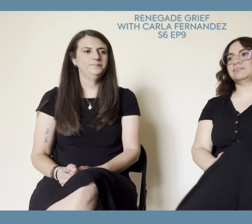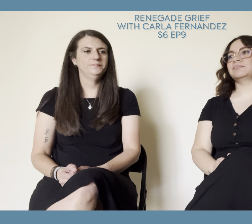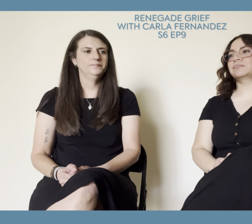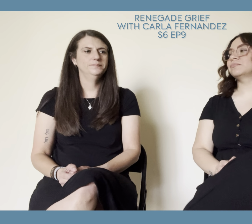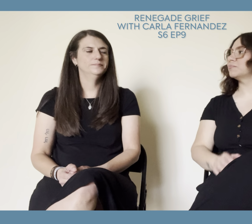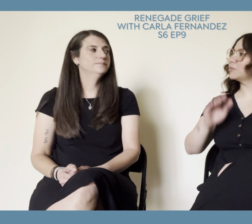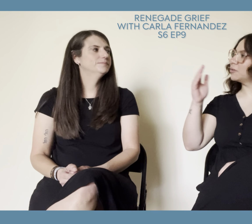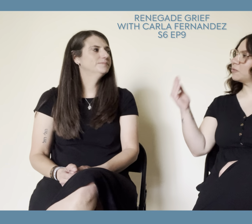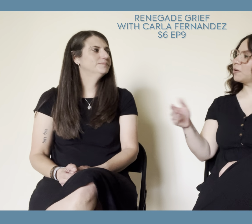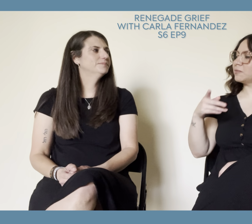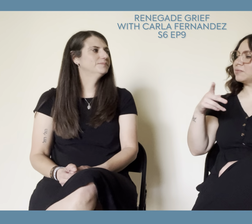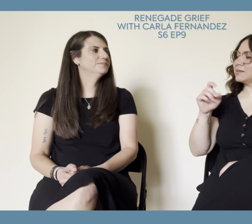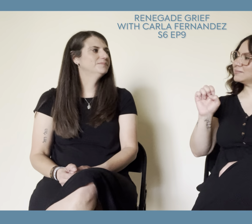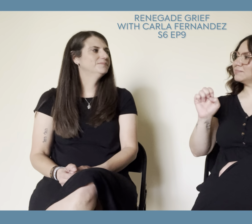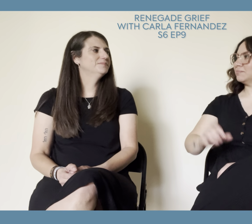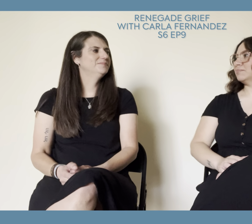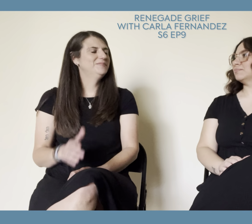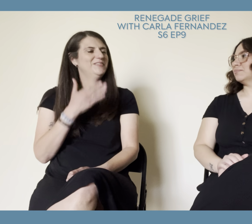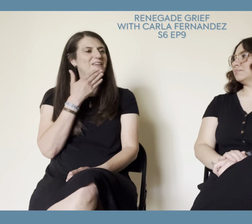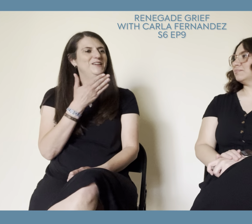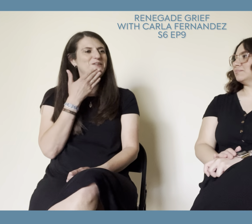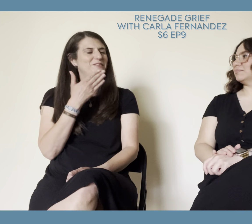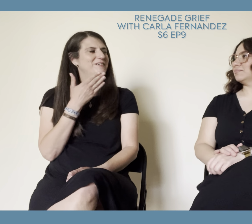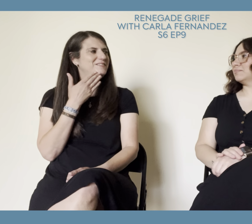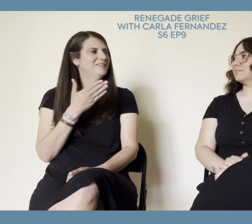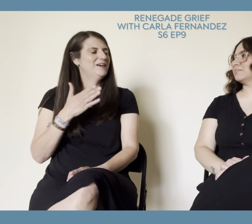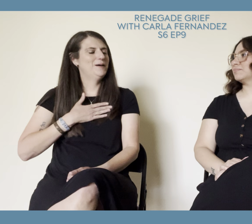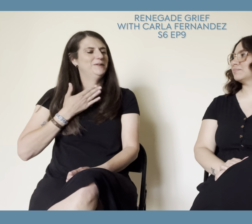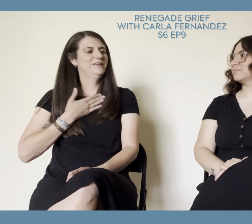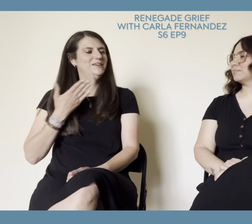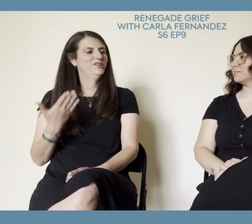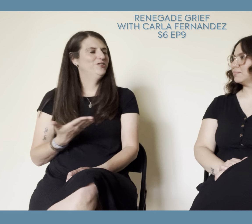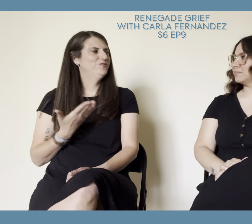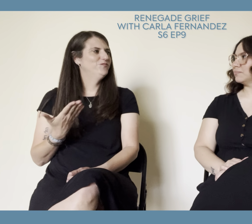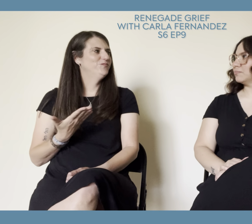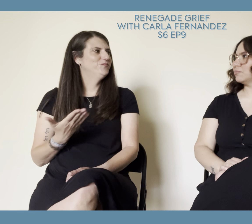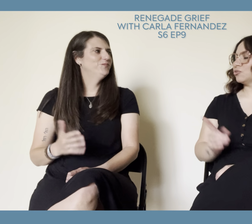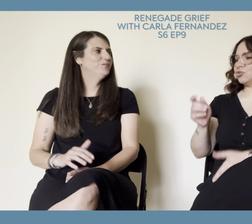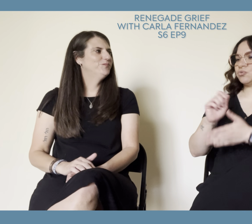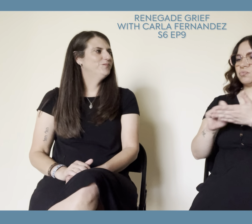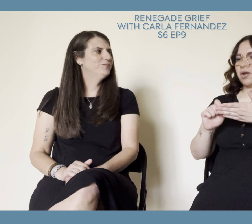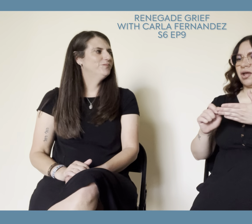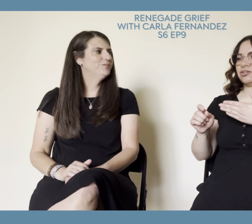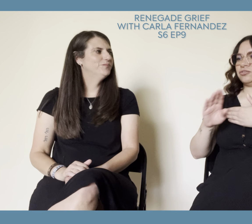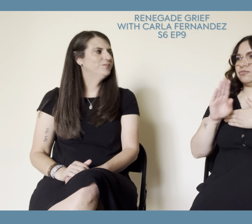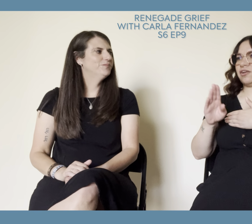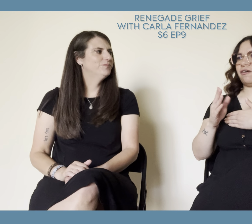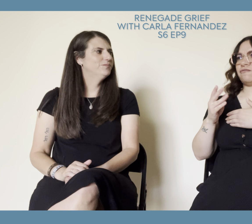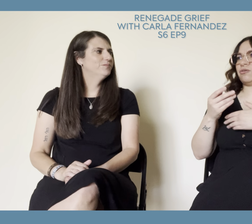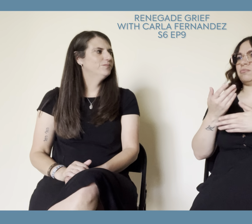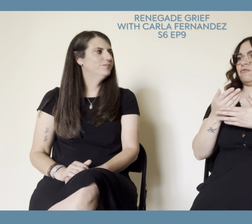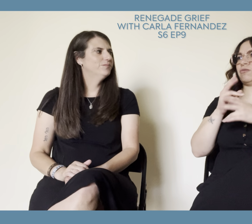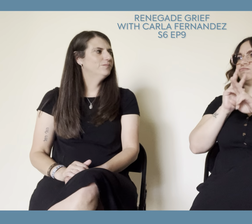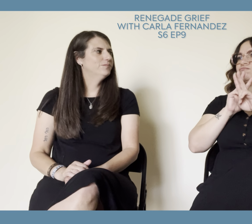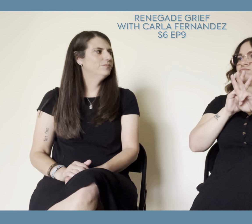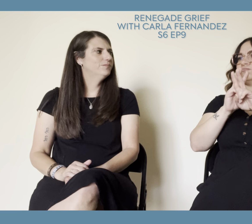Welcome to Peaceful Exit. Thank you, Sarah. I'm happy to be here. You write that you've never been to a funeral of a family member before your dad died. You were